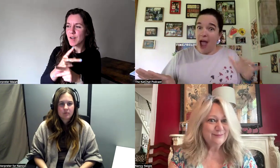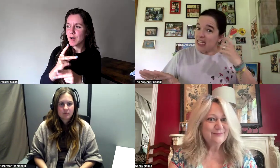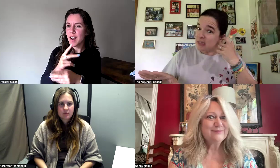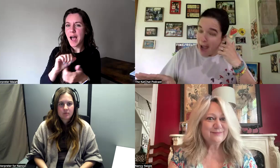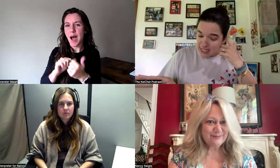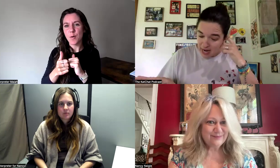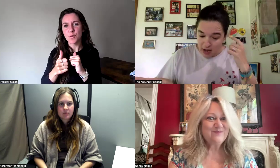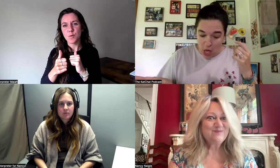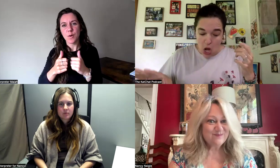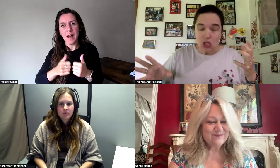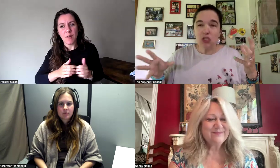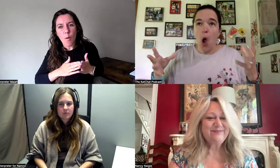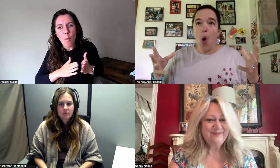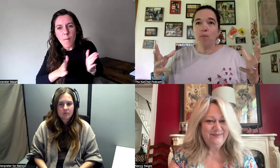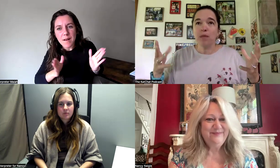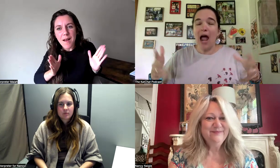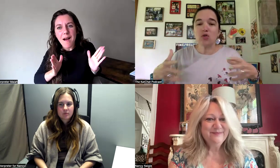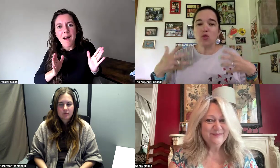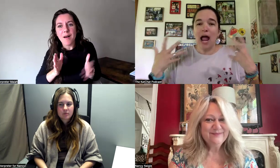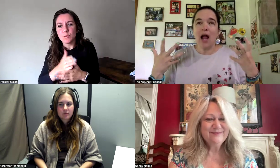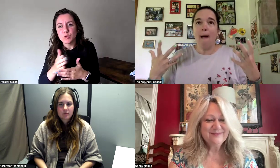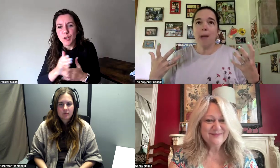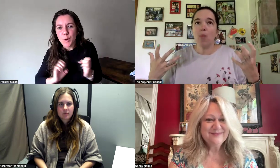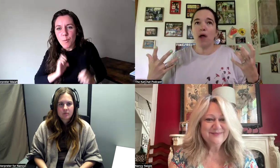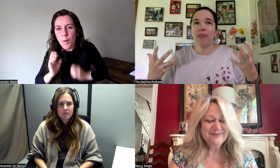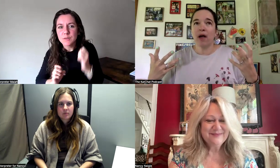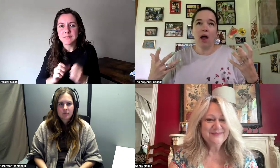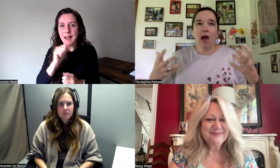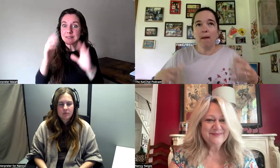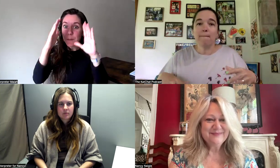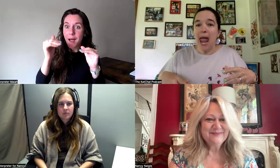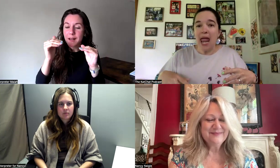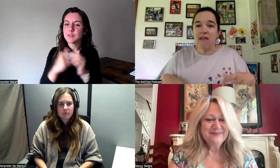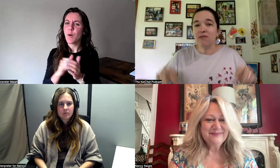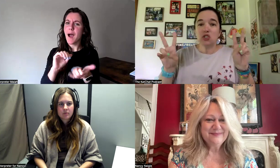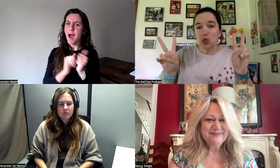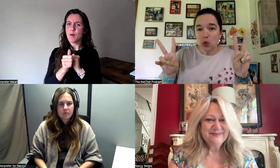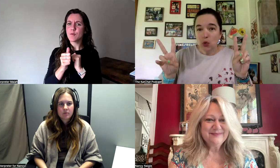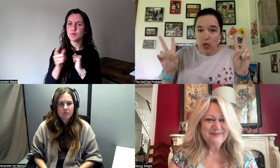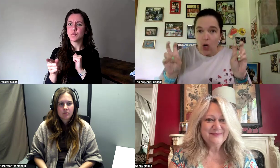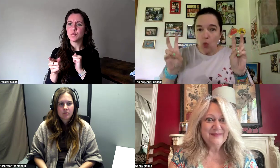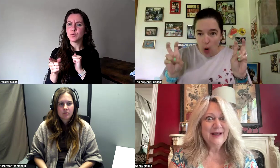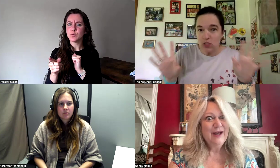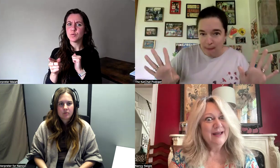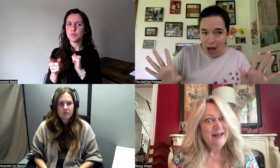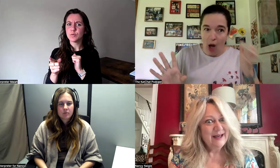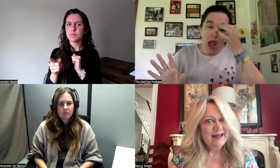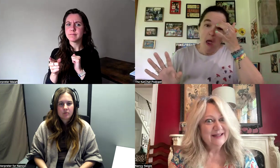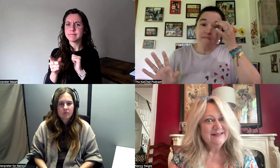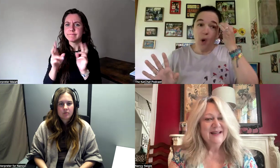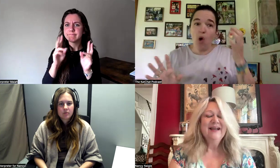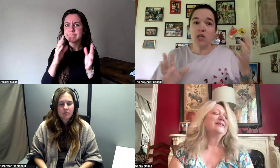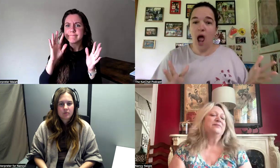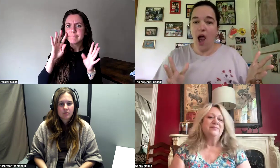when it's not expecting. So, how to like come up with Maeve 2,